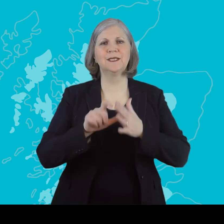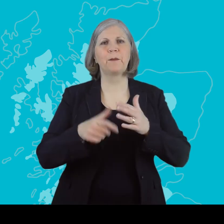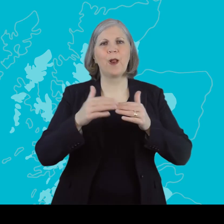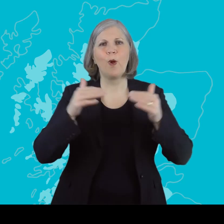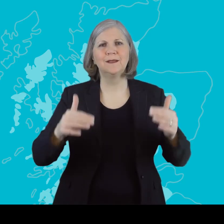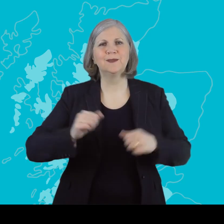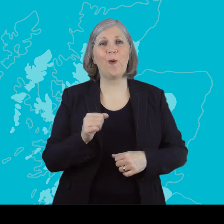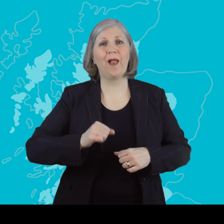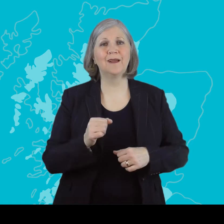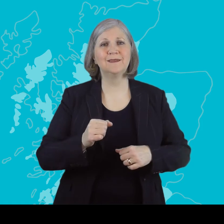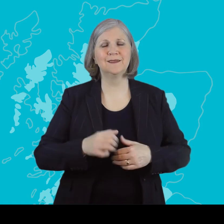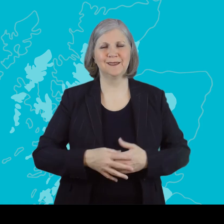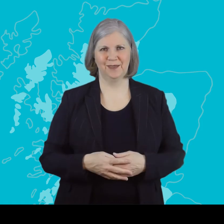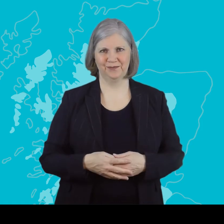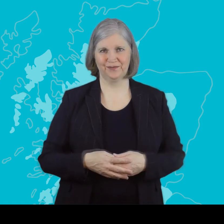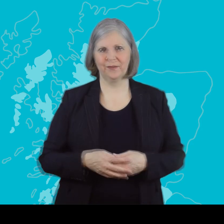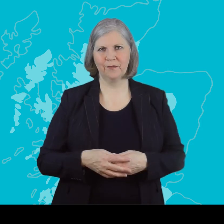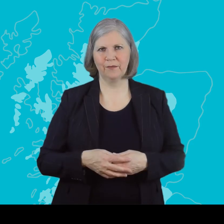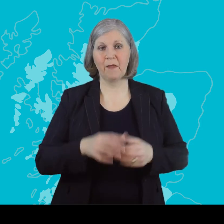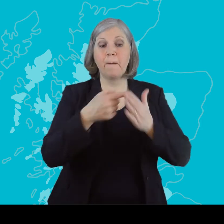Disability Equality Scotland.